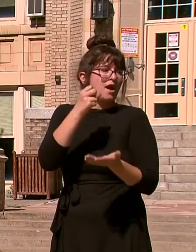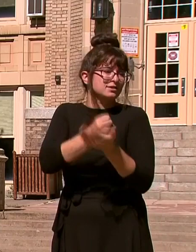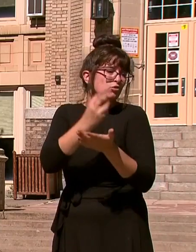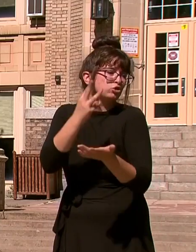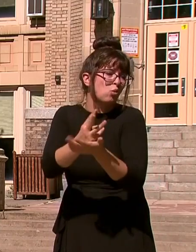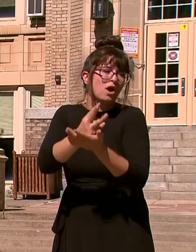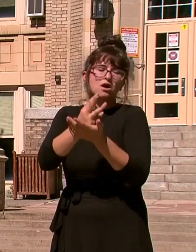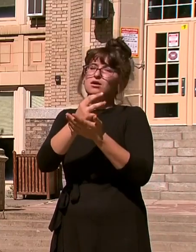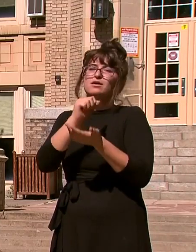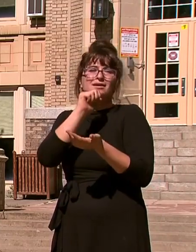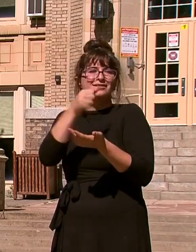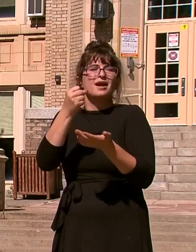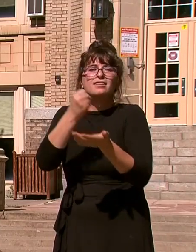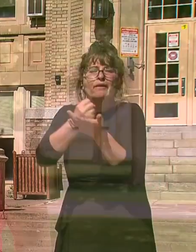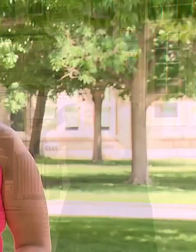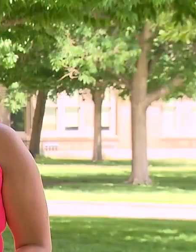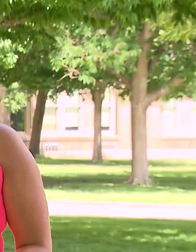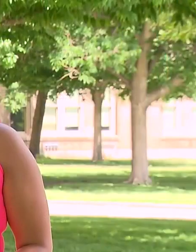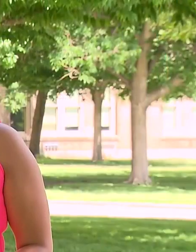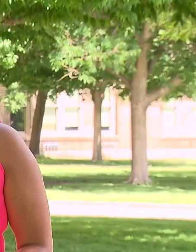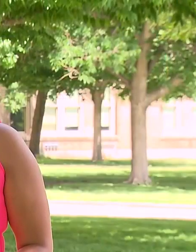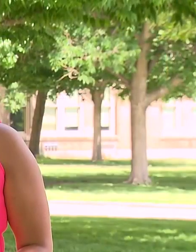justice coordinators.